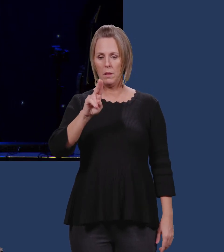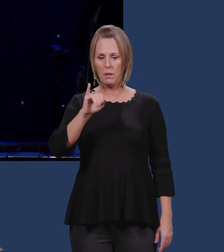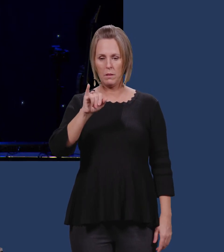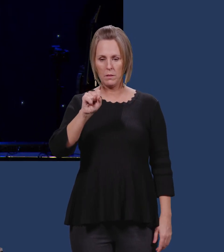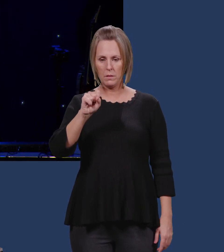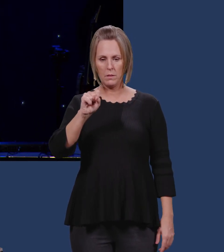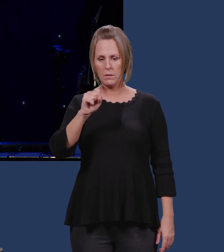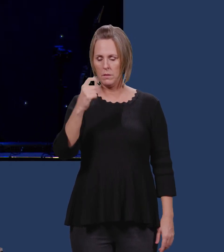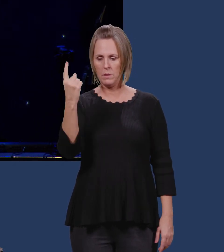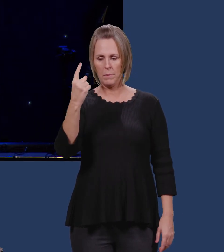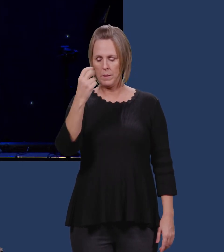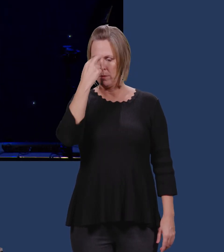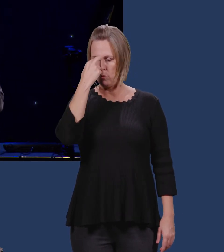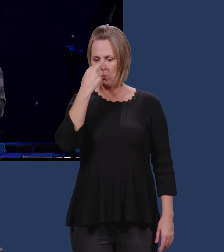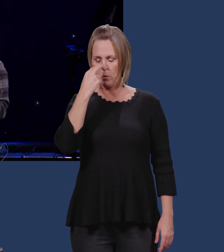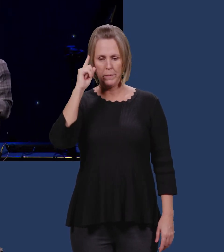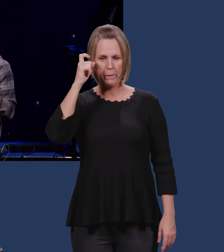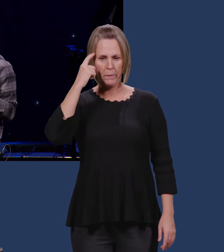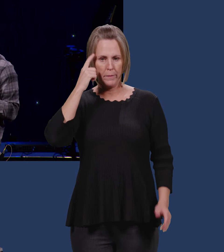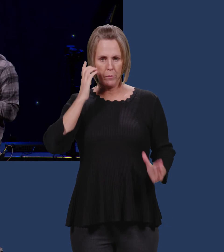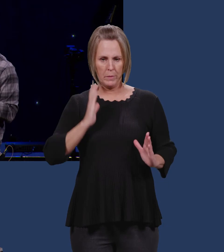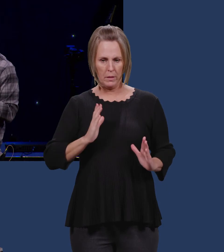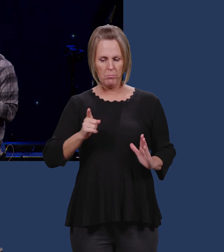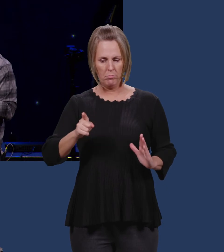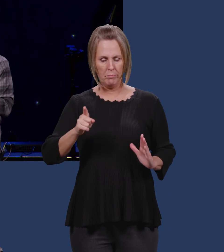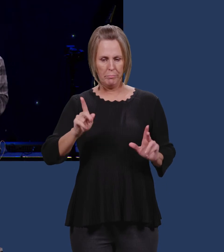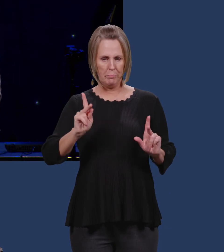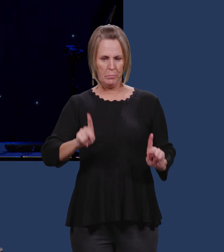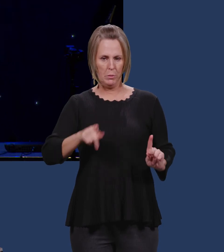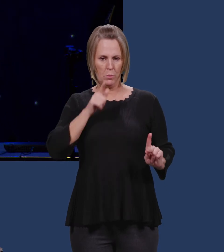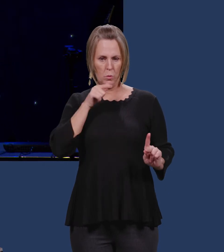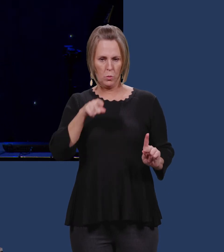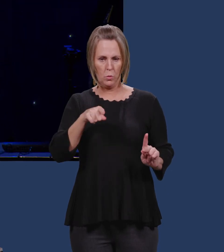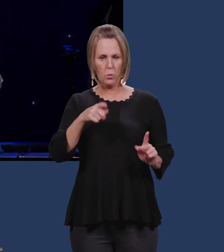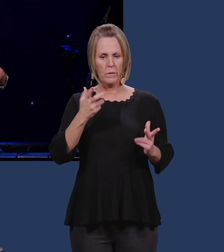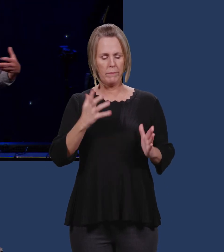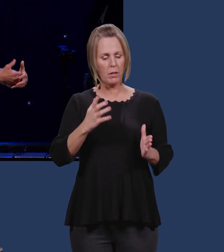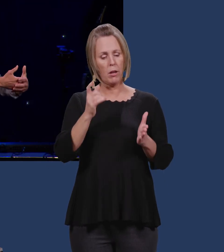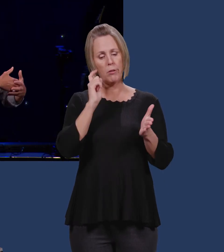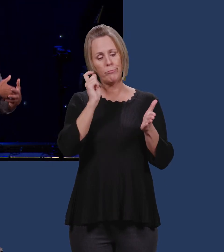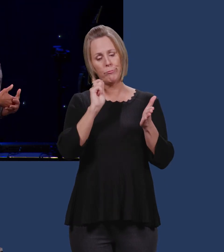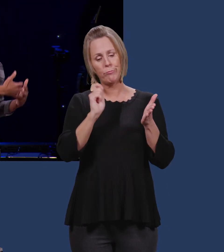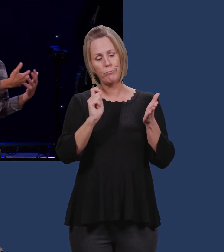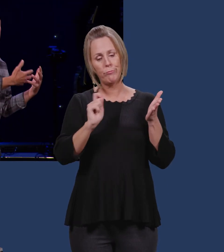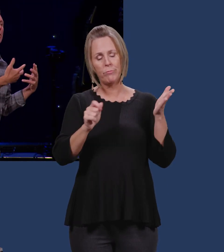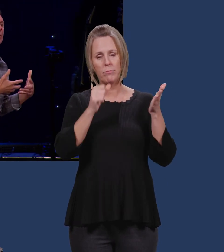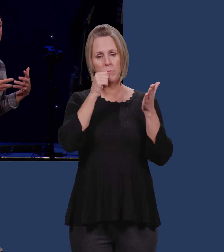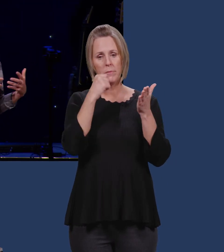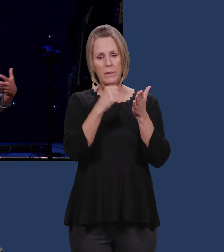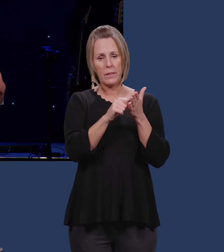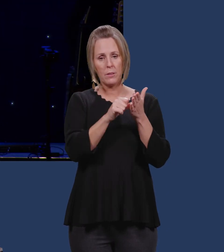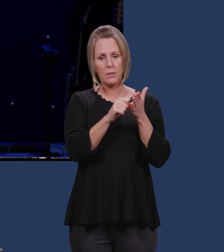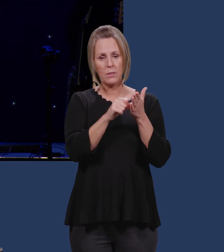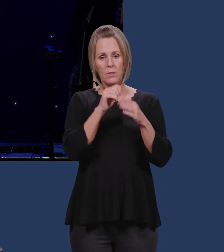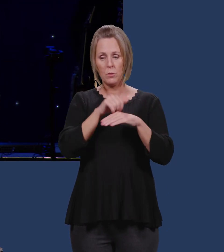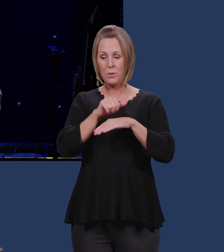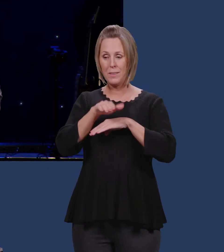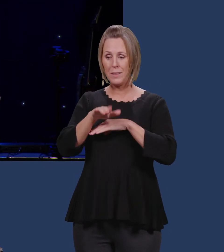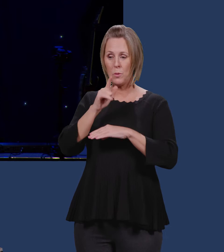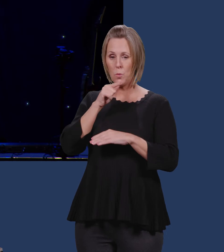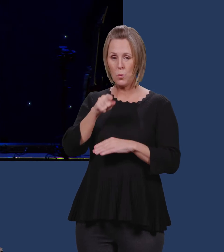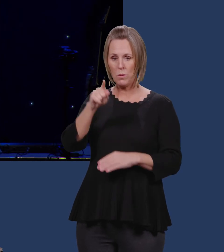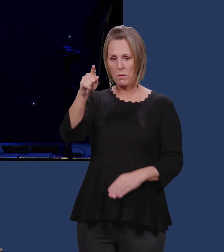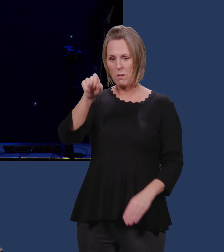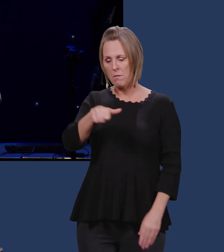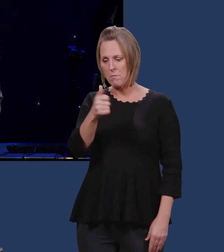name of a Roman government official in the first century who supposedly wrote this letter to another Roman official,